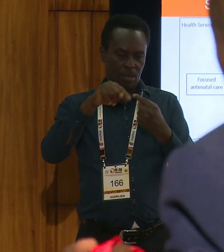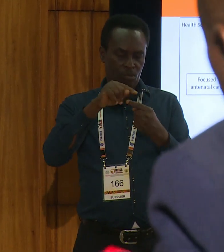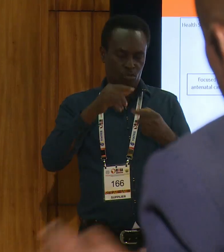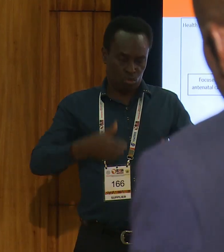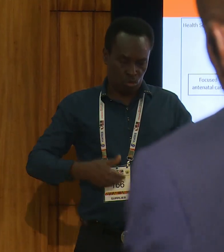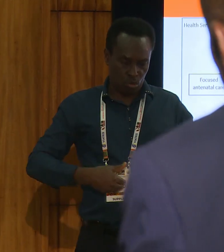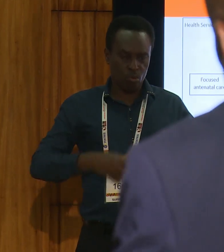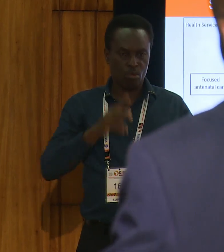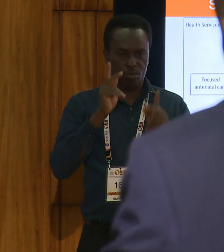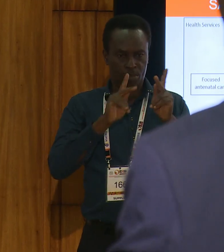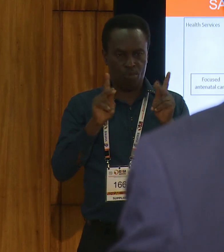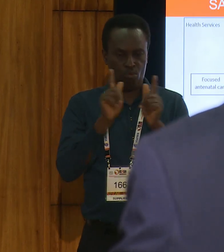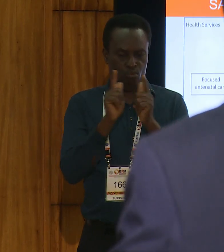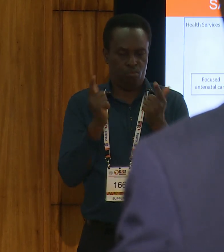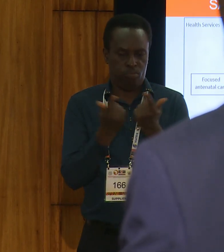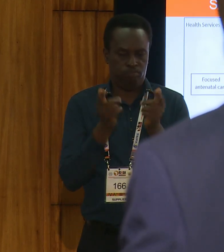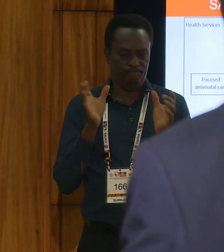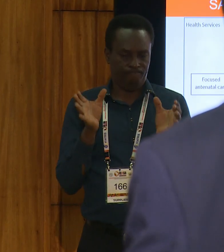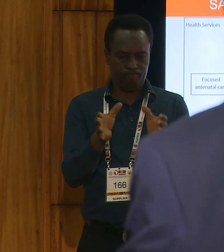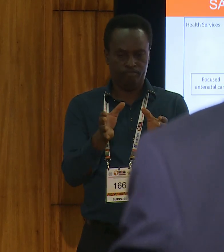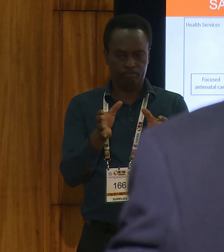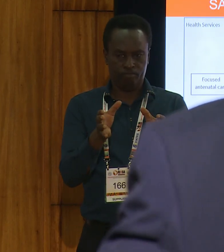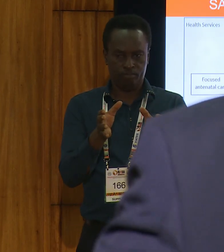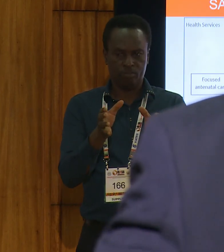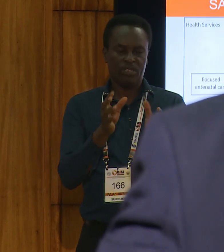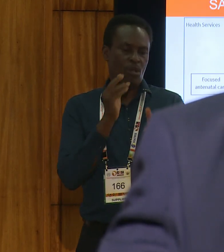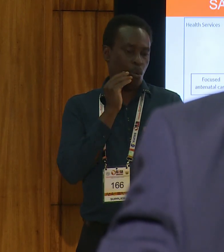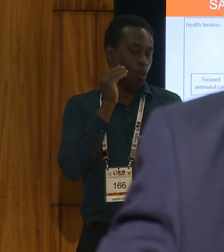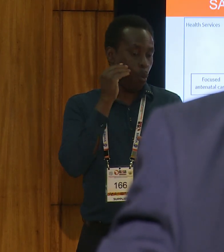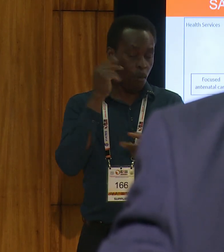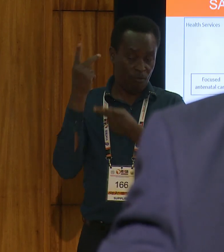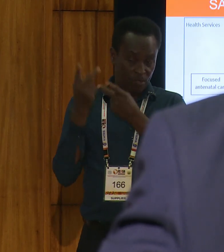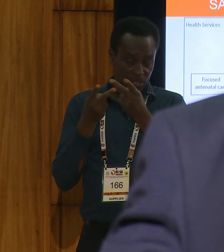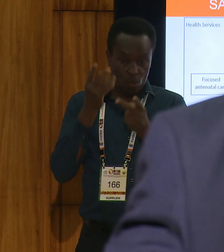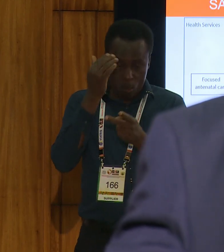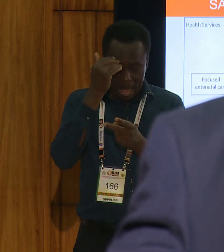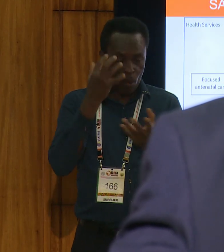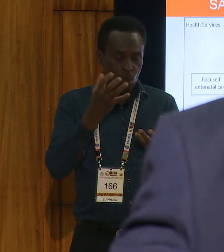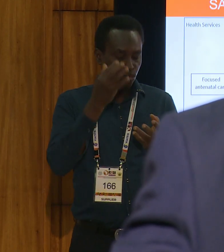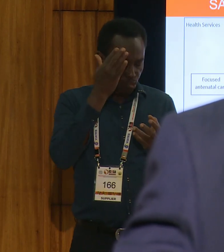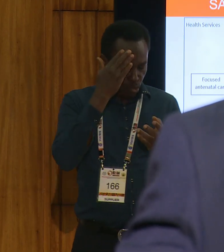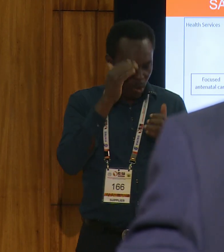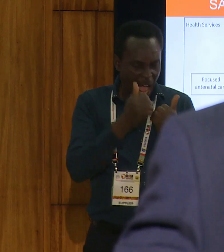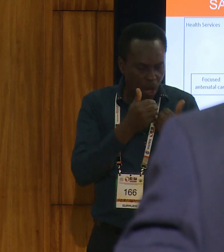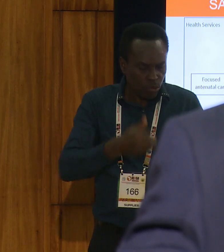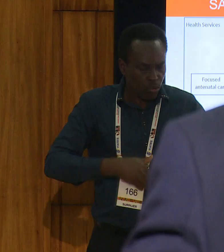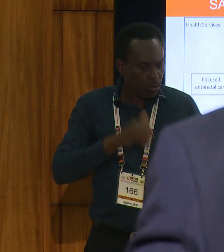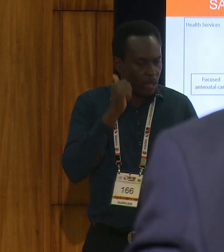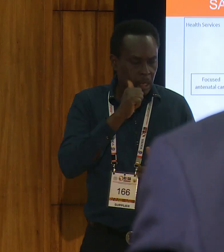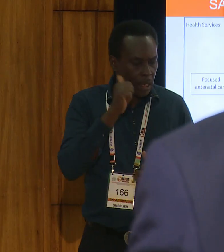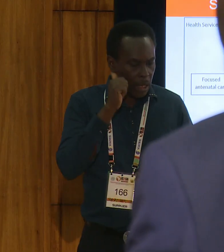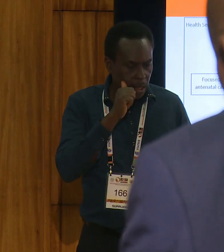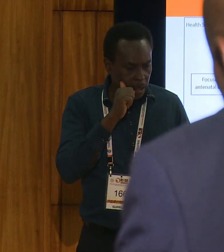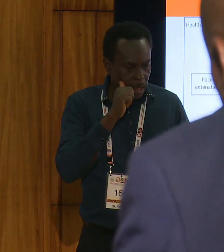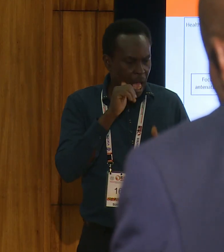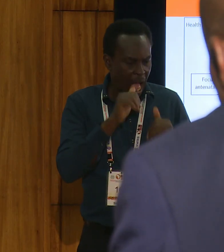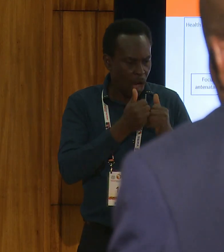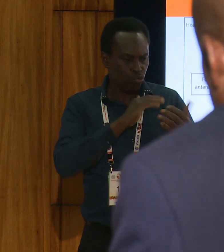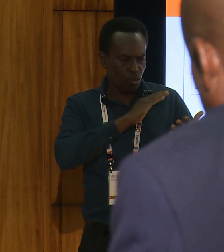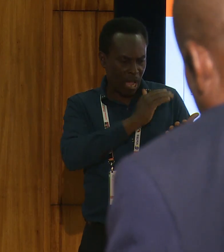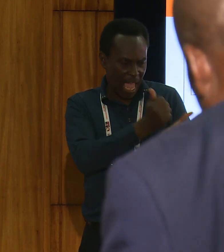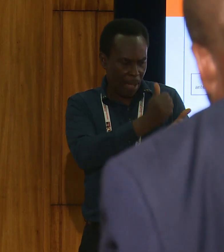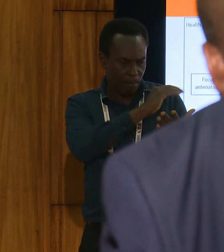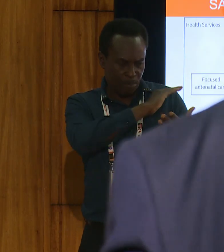youth-friendly health services. Then home visits, because we want to track young girls to provide them with HIV